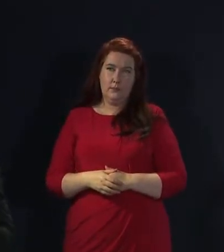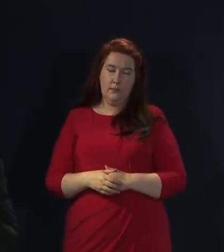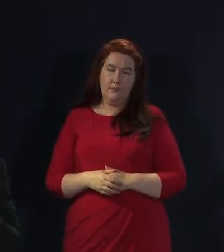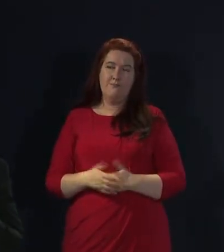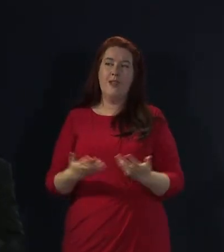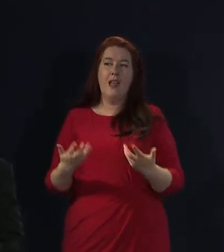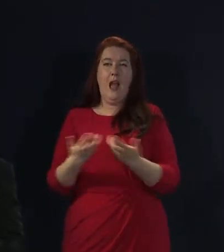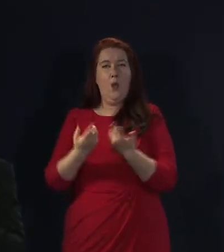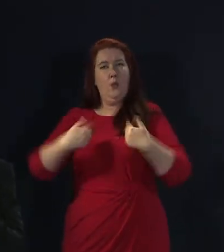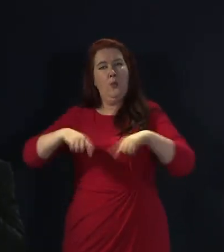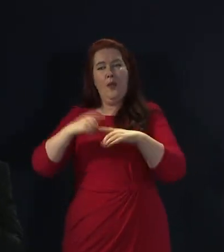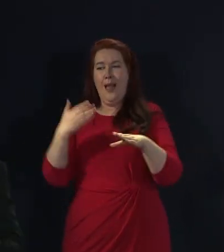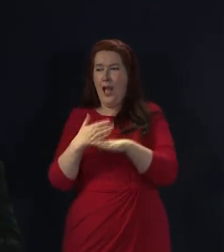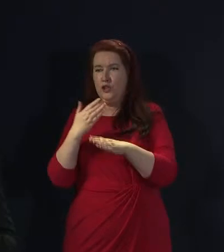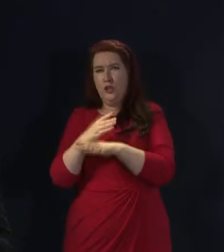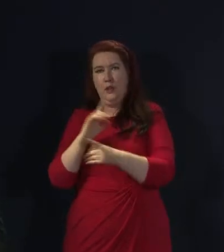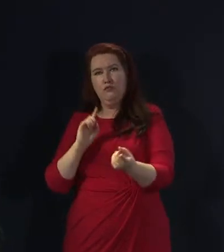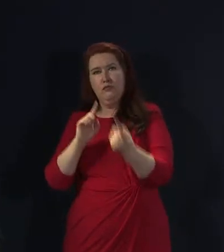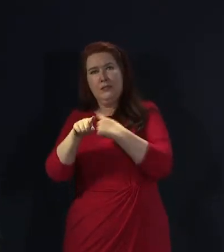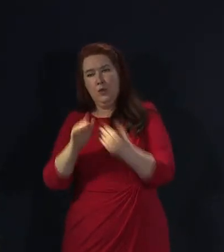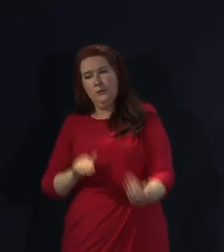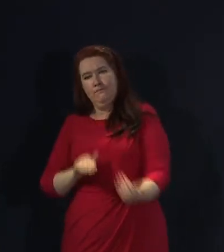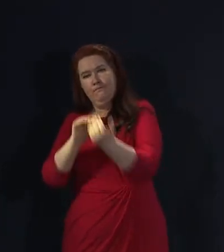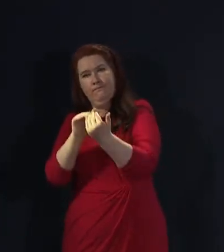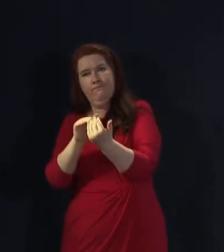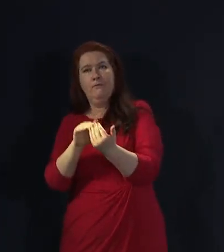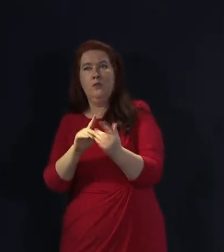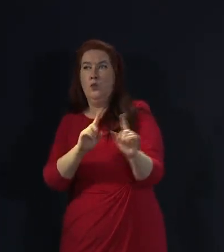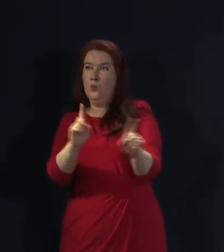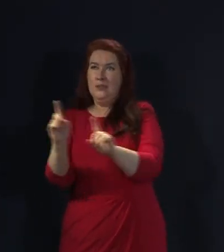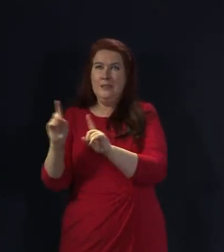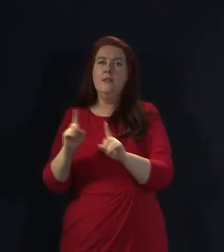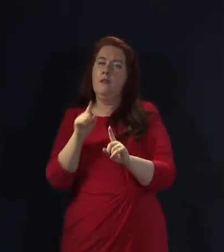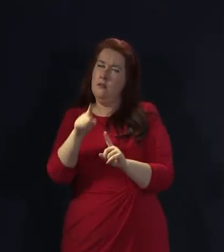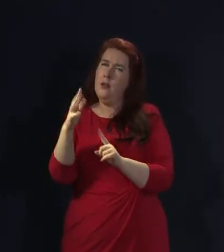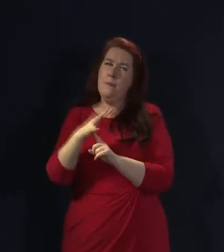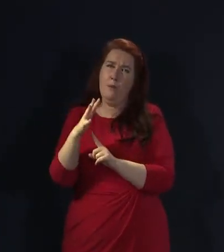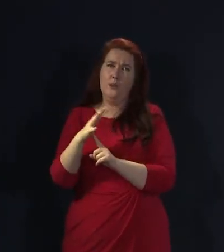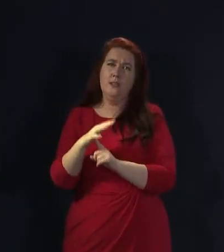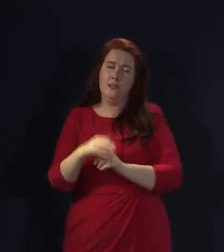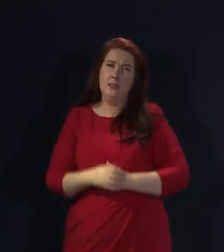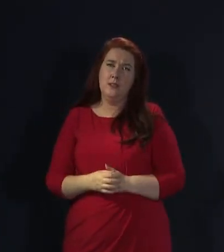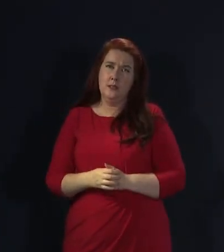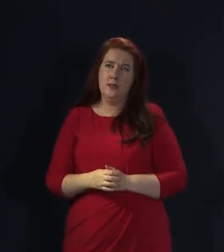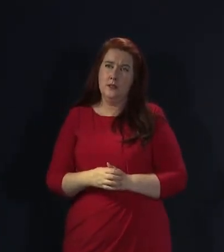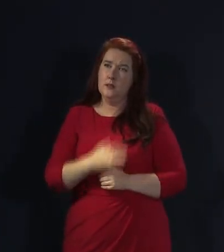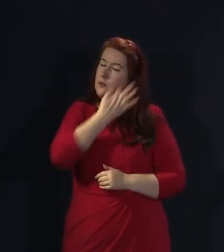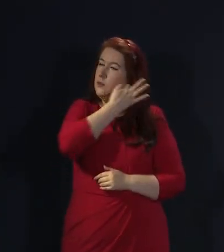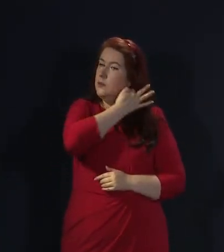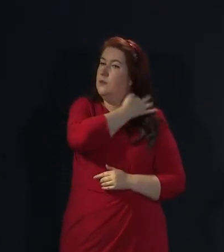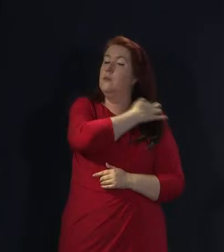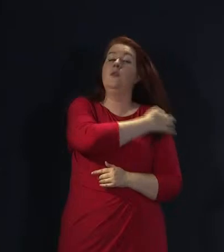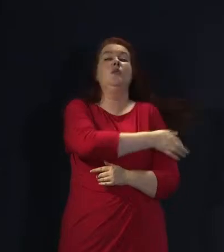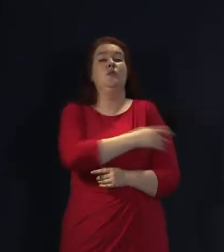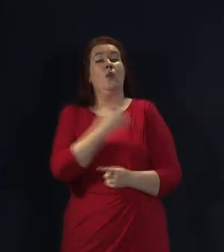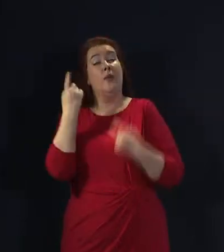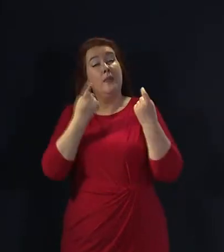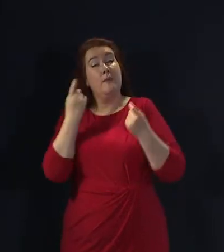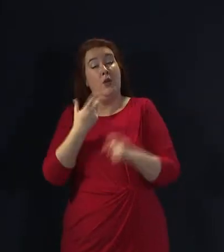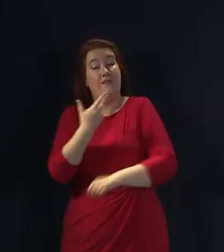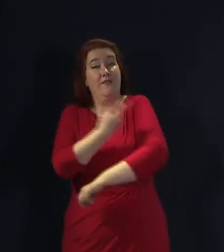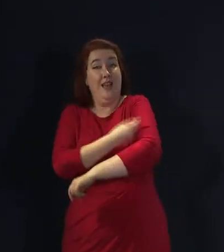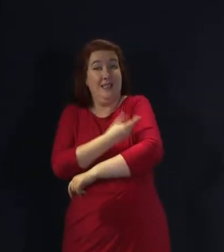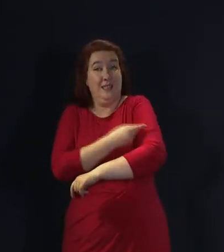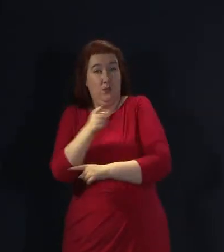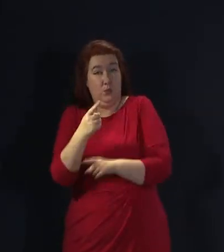proportionate response is really important in every aspect of everything that we do. And that takes us to the issue of vaccination